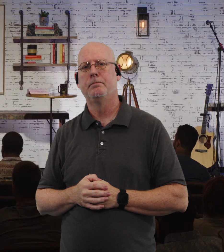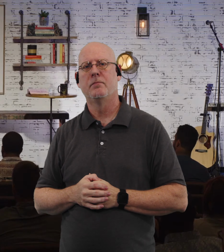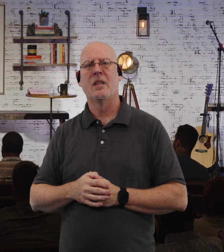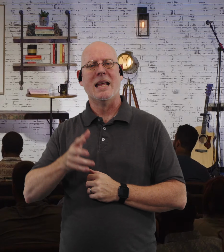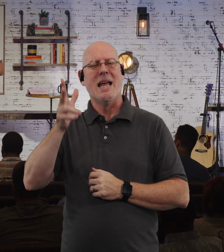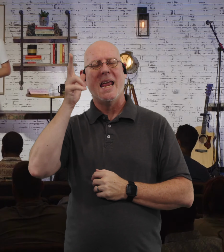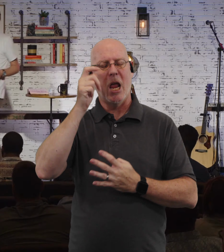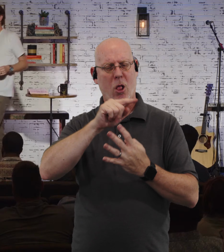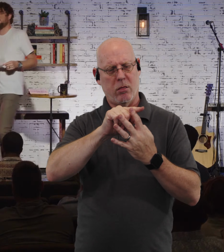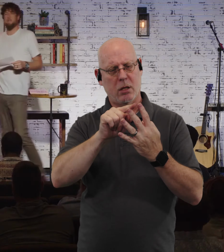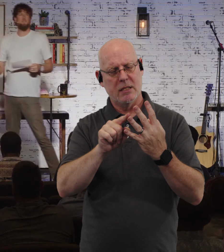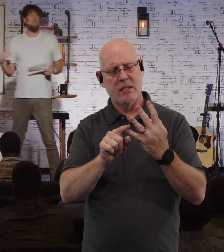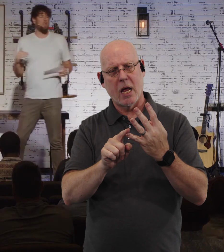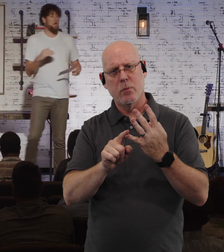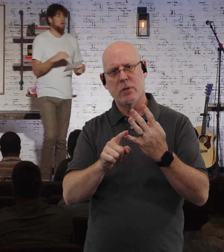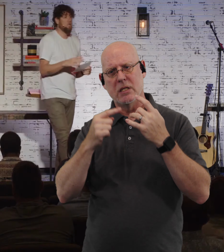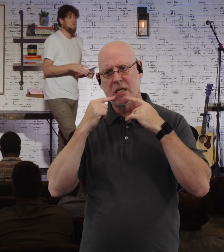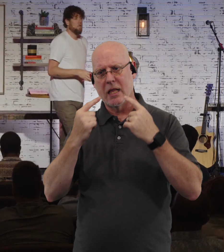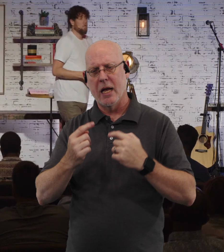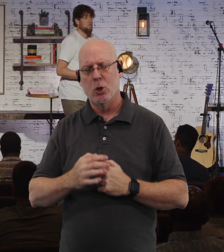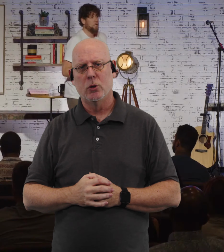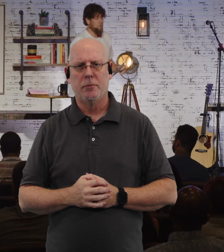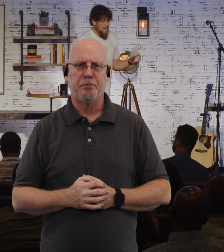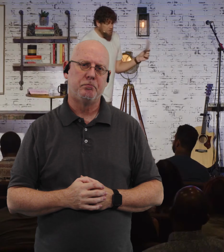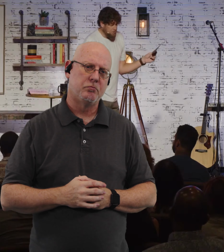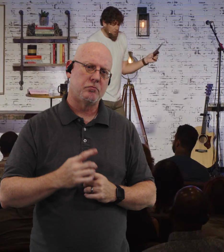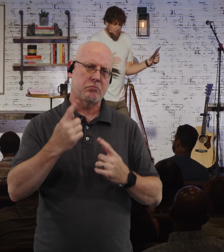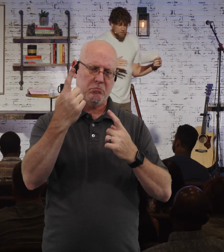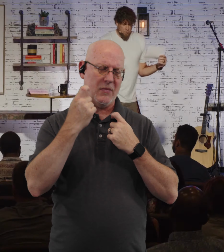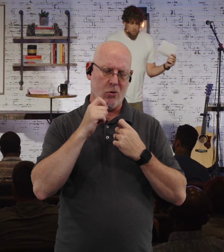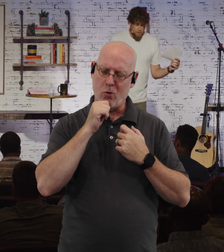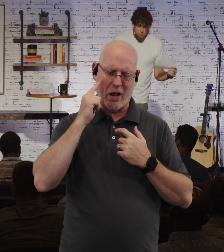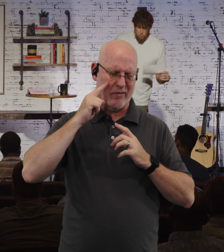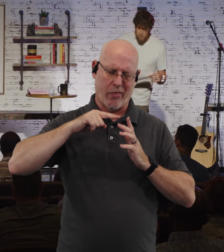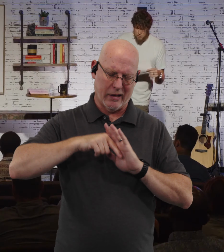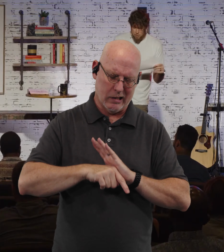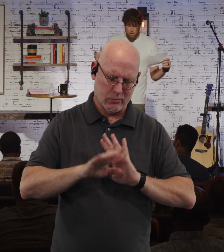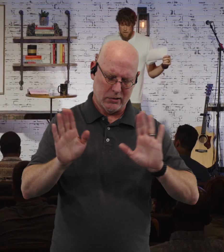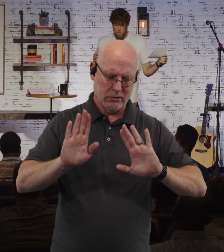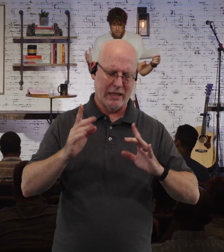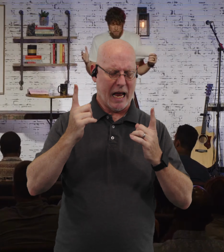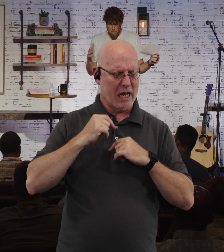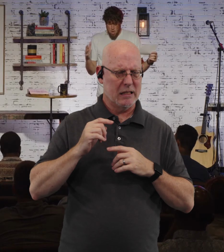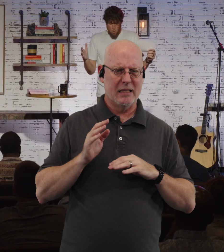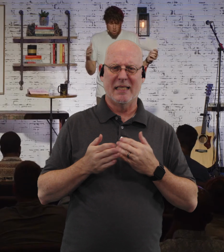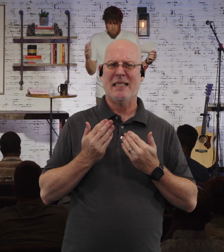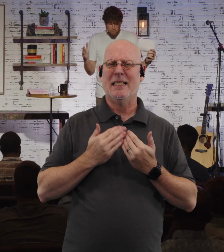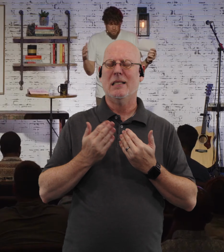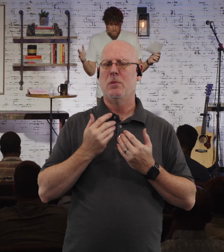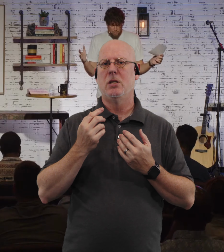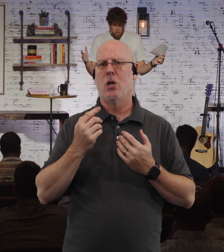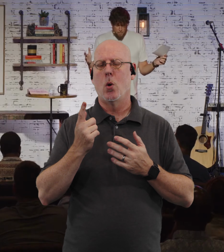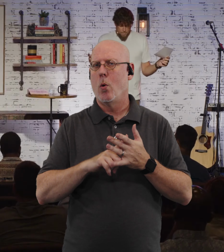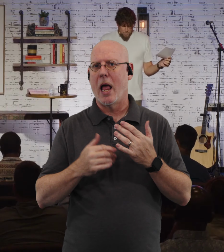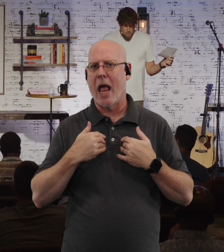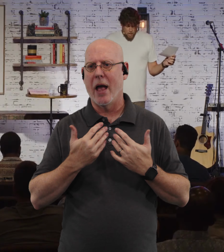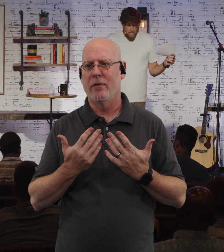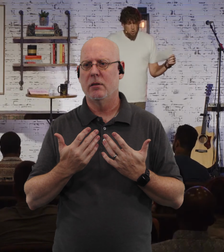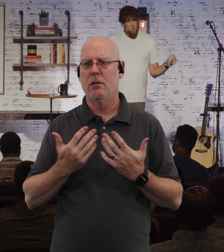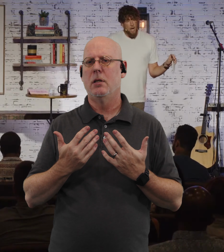Now, when we hear these statements declared, and you ask yourself, you don't need to overthink it this morning, when you ask yourself, hey, what are a couple things these have in